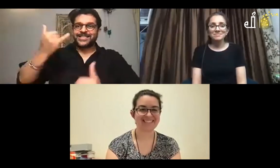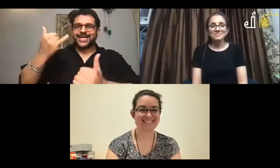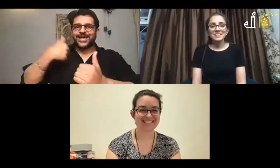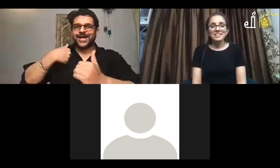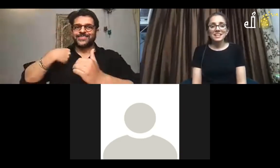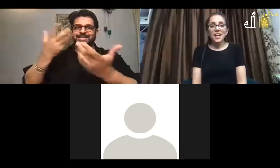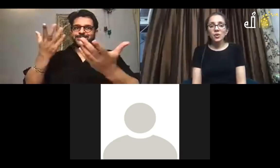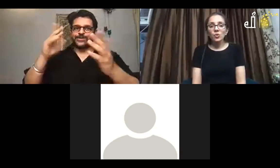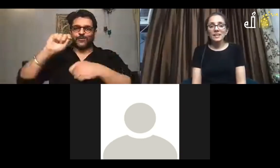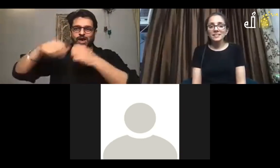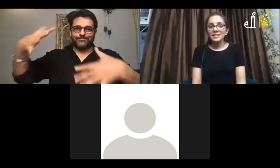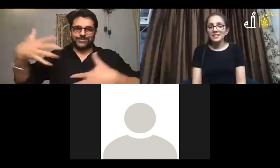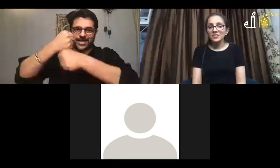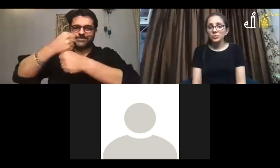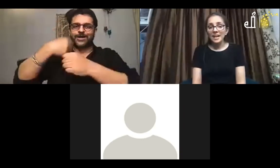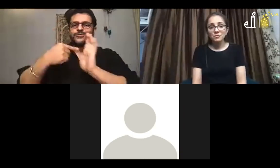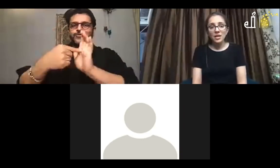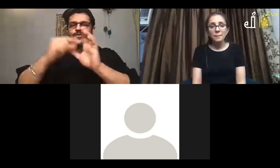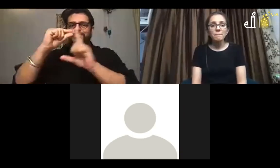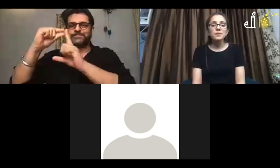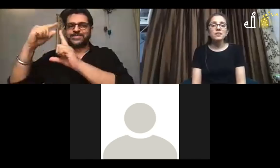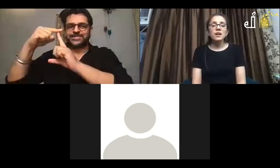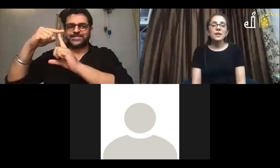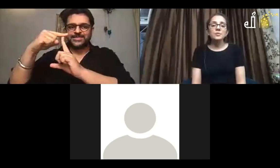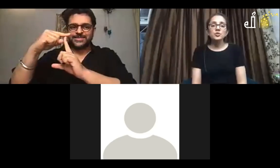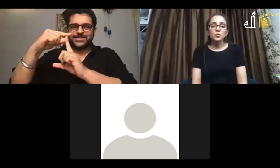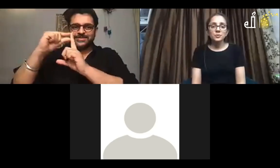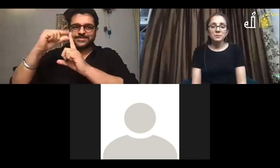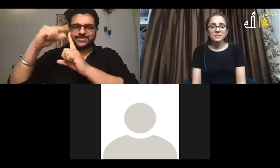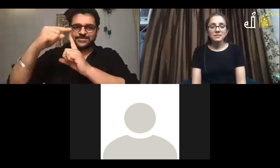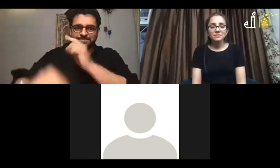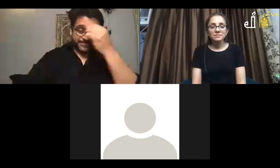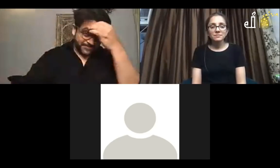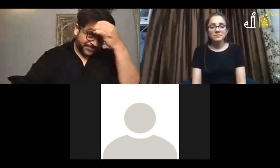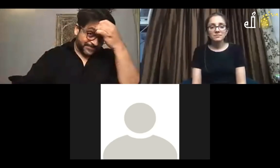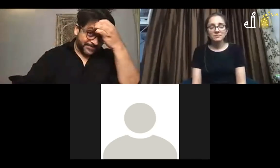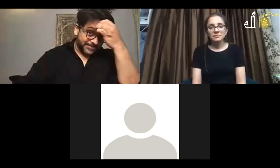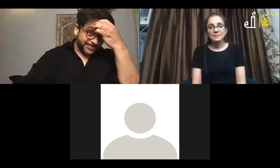Great. Now I think we have to wrap up. I will show you the PPT.